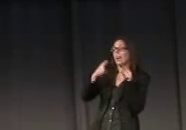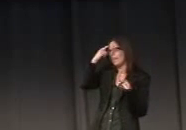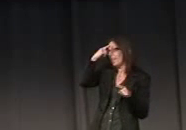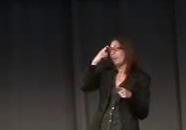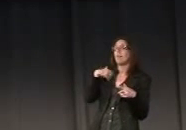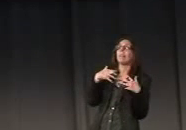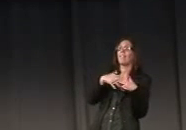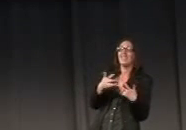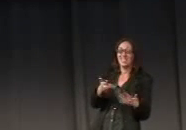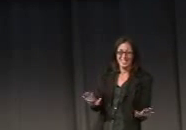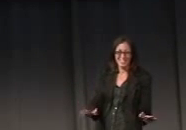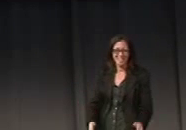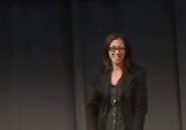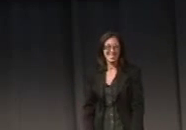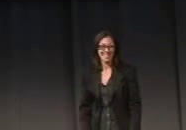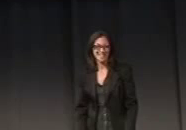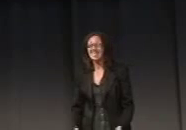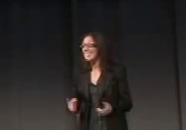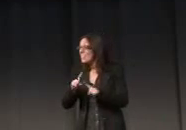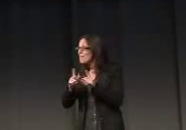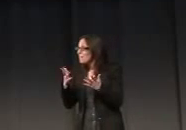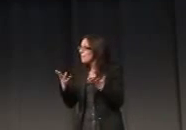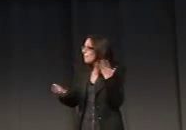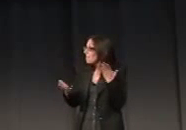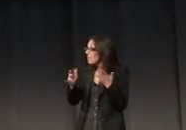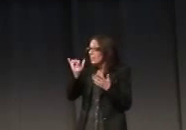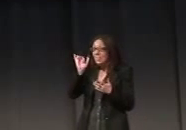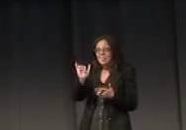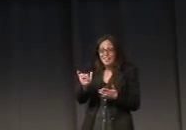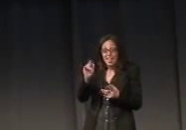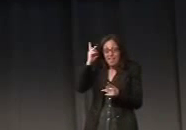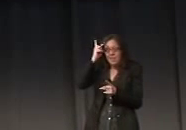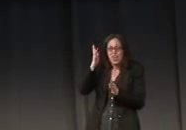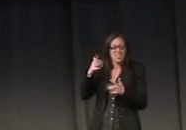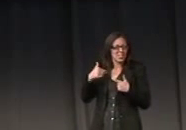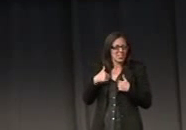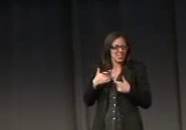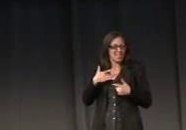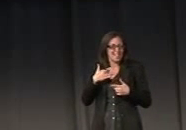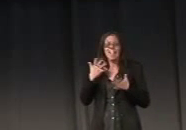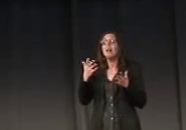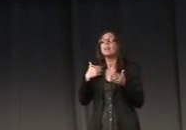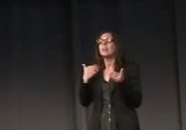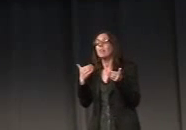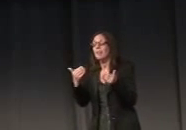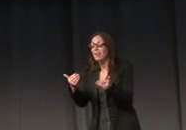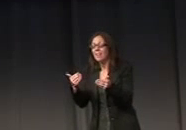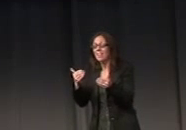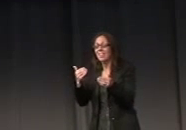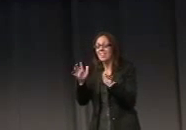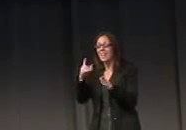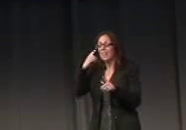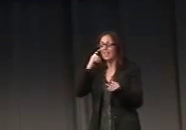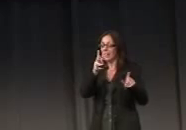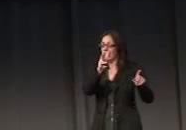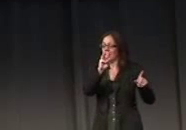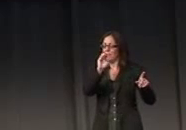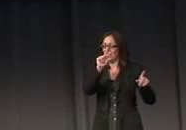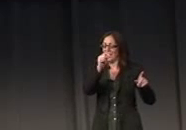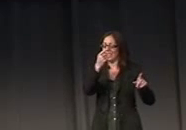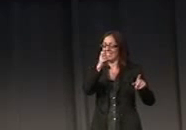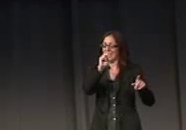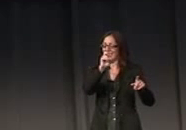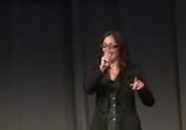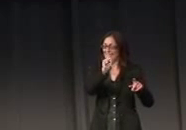But rather than succumbing to such cramp-strewn solipsism, the philosophy dropout Wallace resurrects the spectre of the dying Wittgenstein to